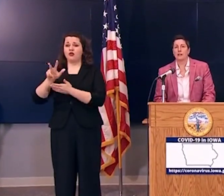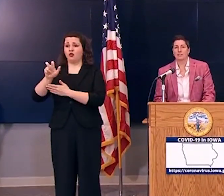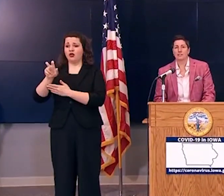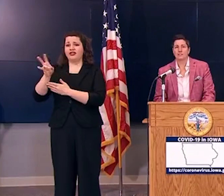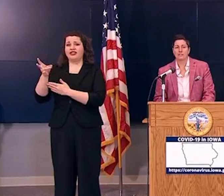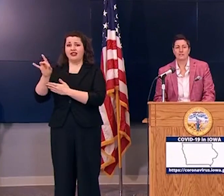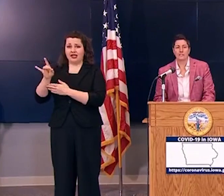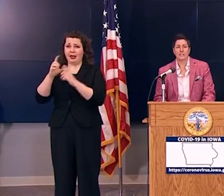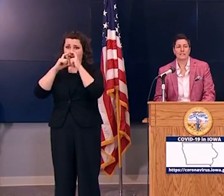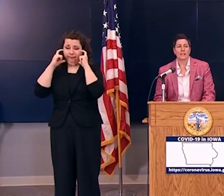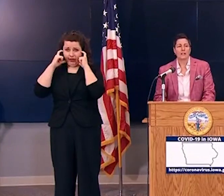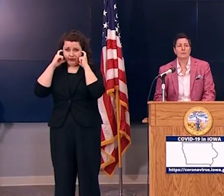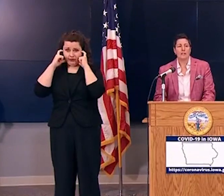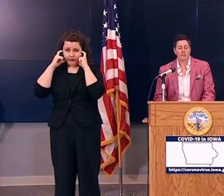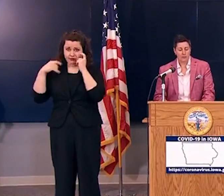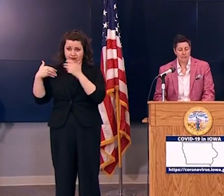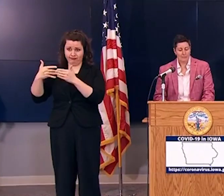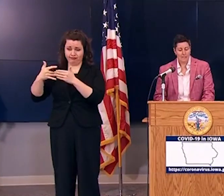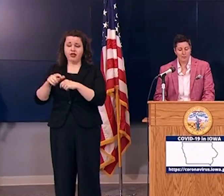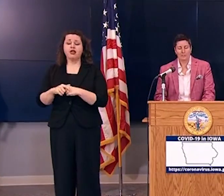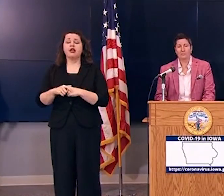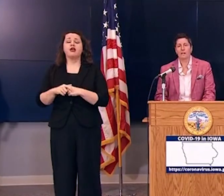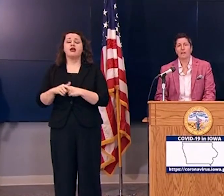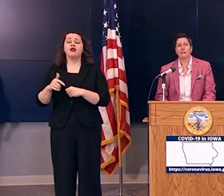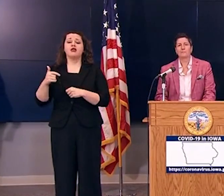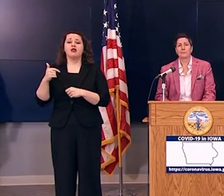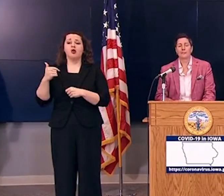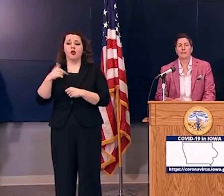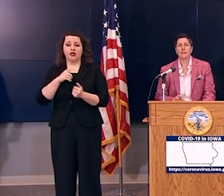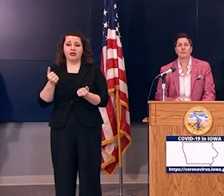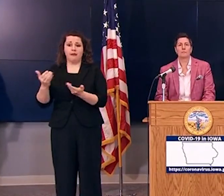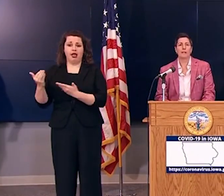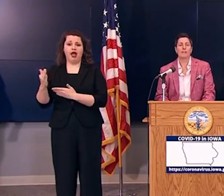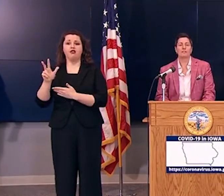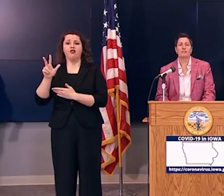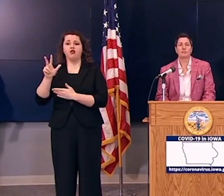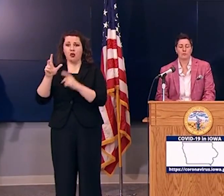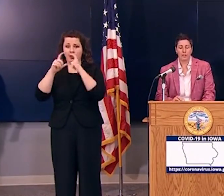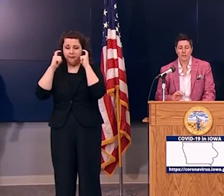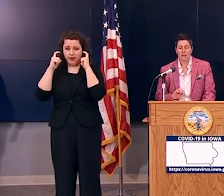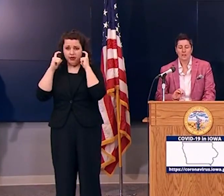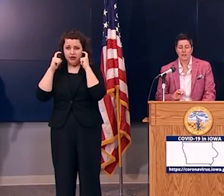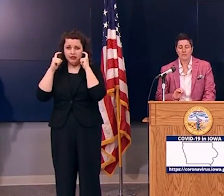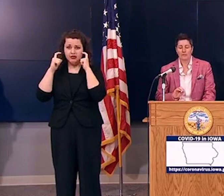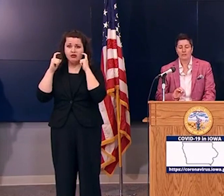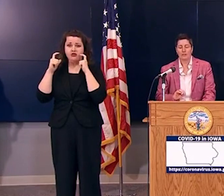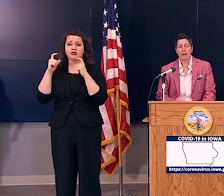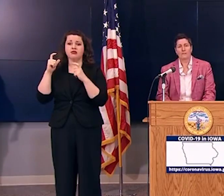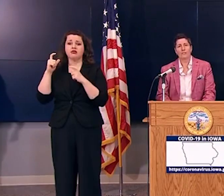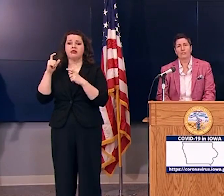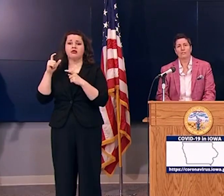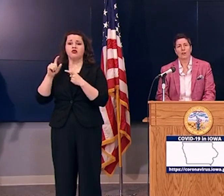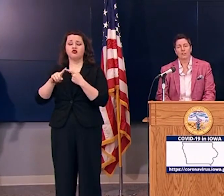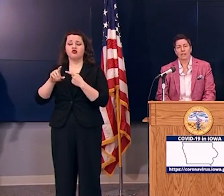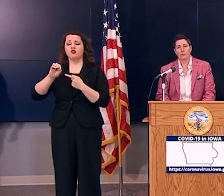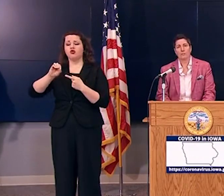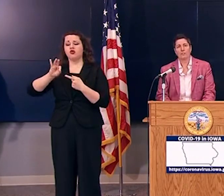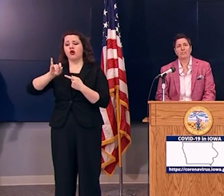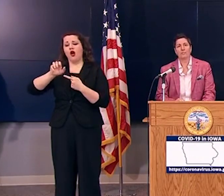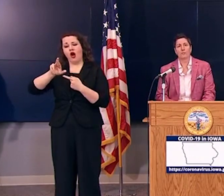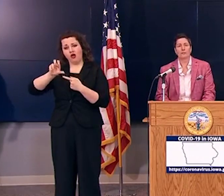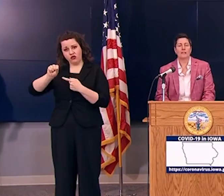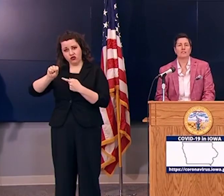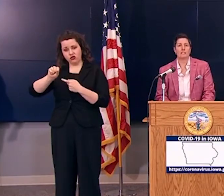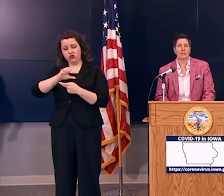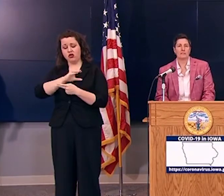62,378 masks of date. We have been able to supply 3 masks to officers in all 9 of our